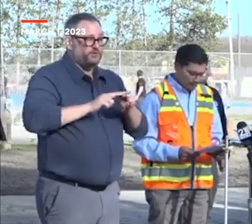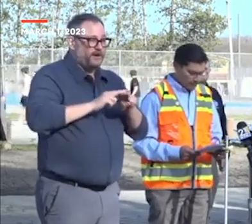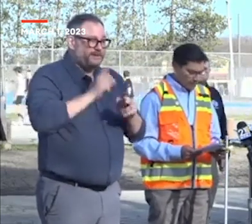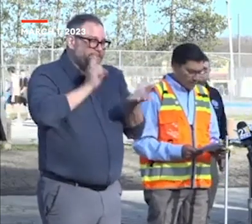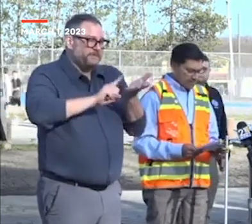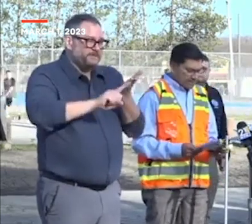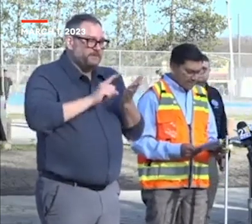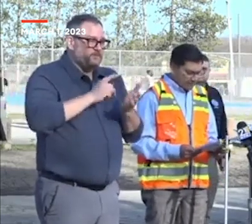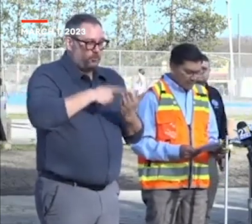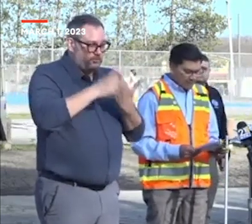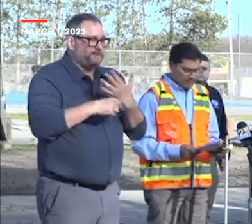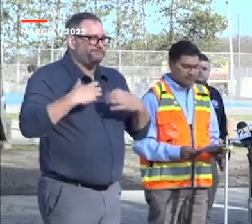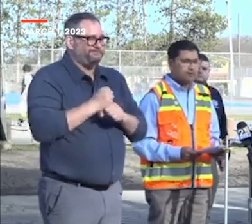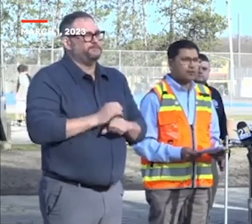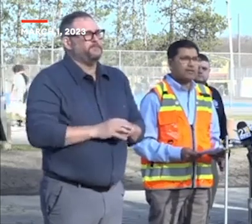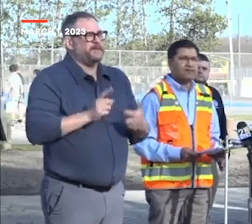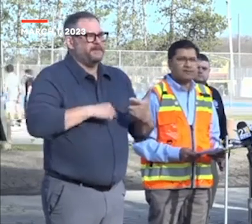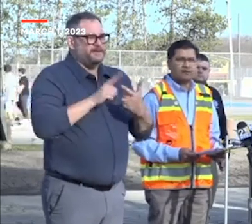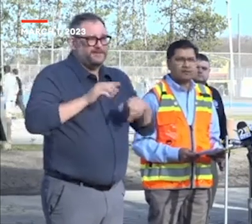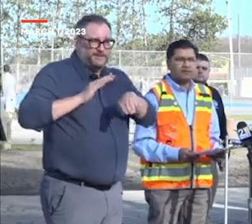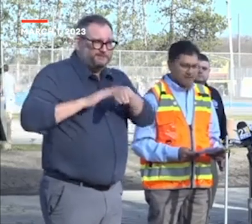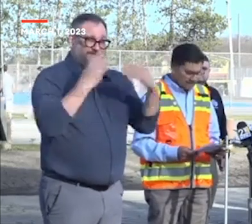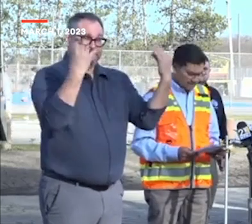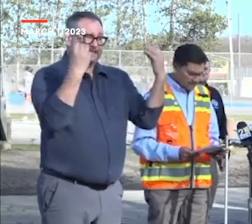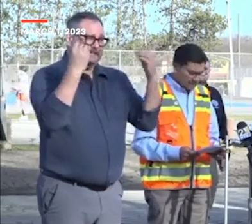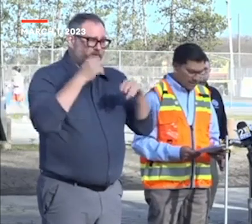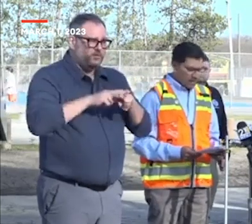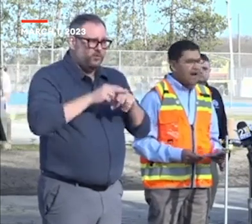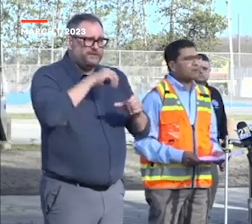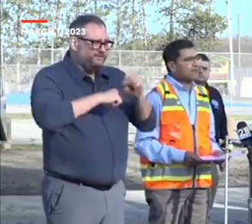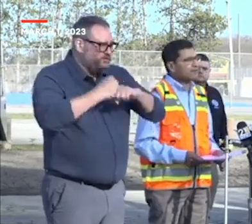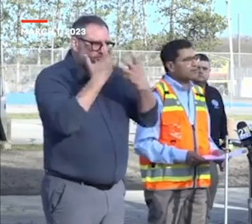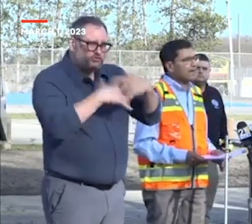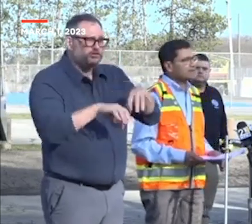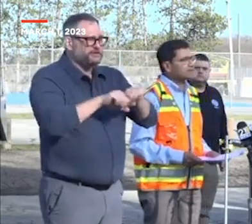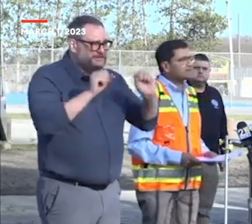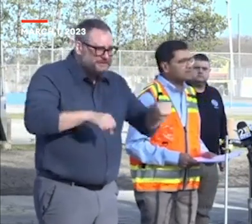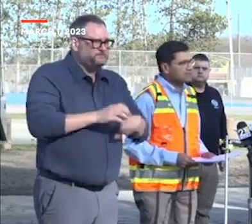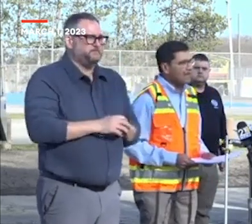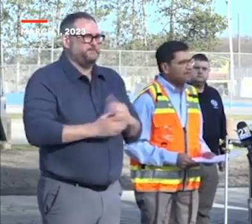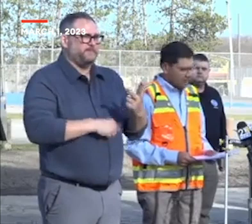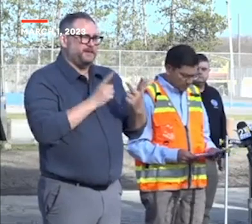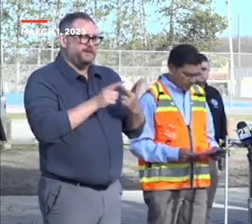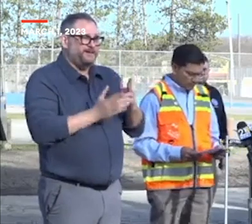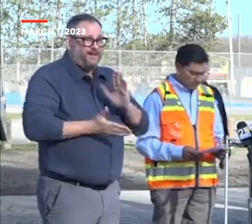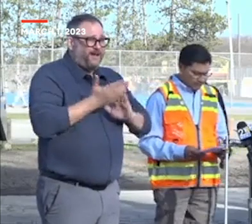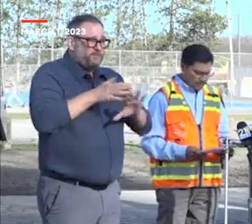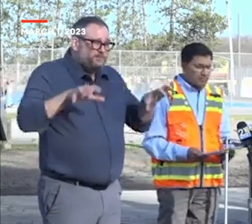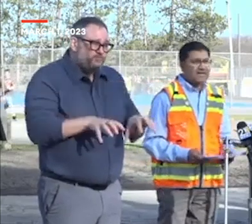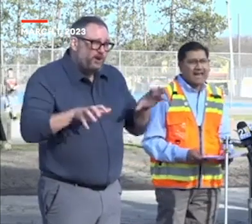program, signal and train control infrastructure and systems, operating practices, dispatch and